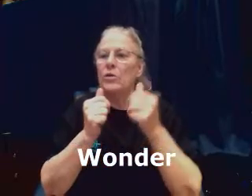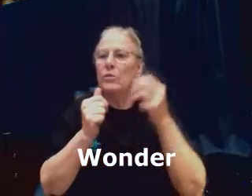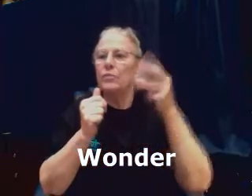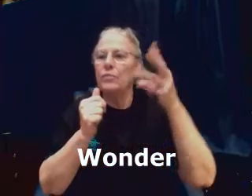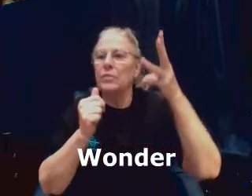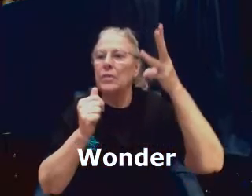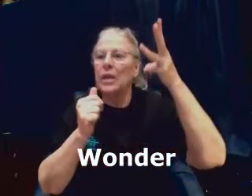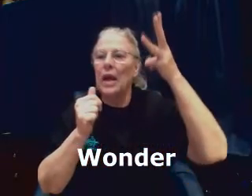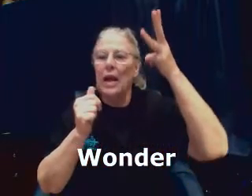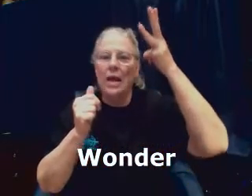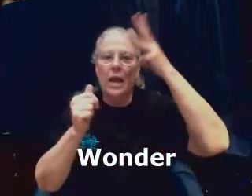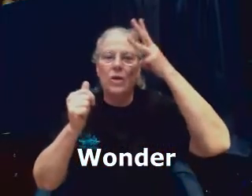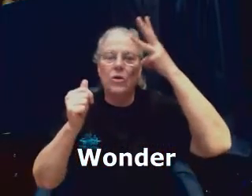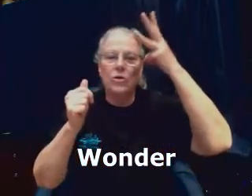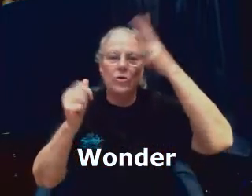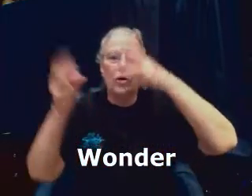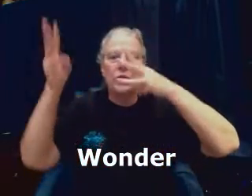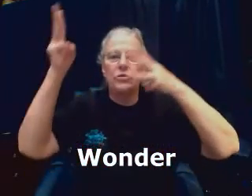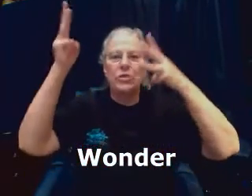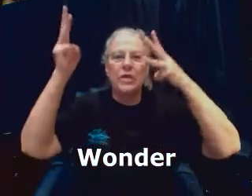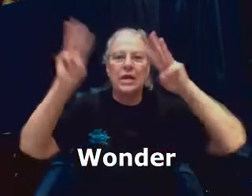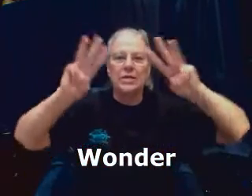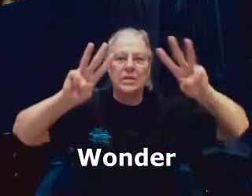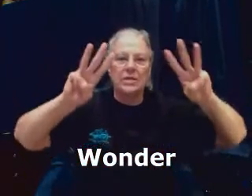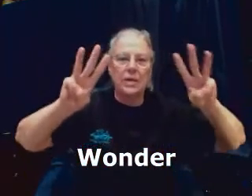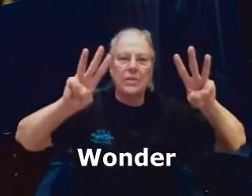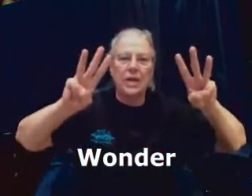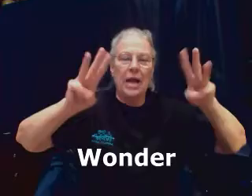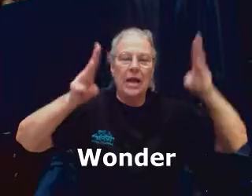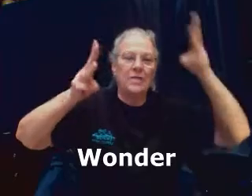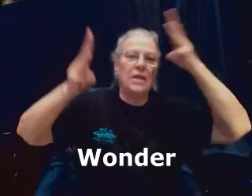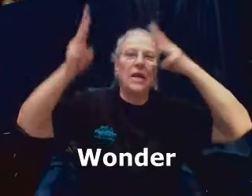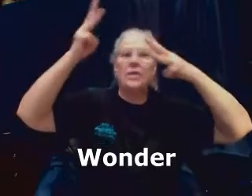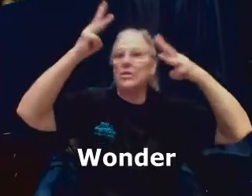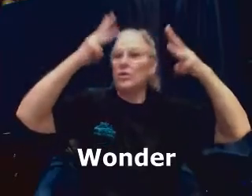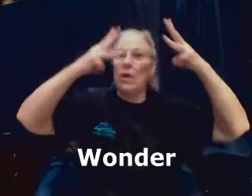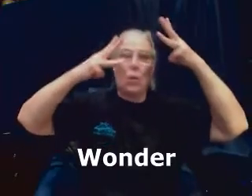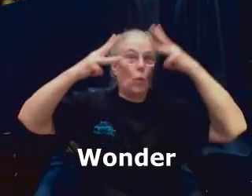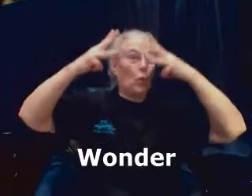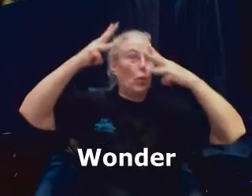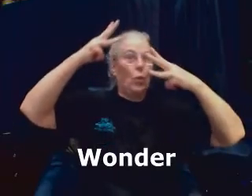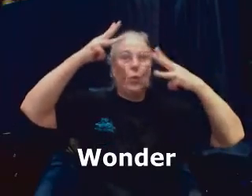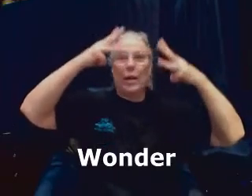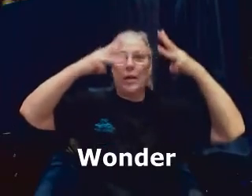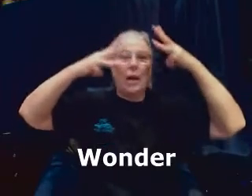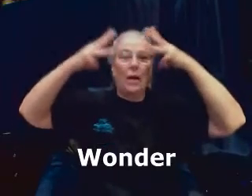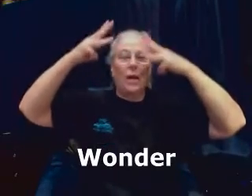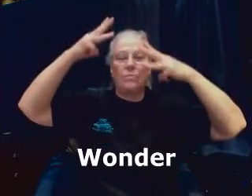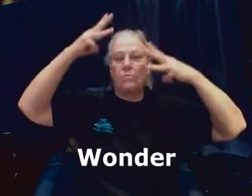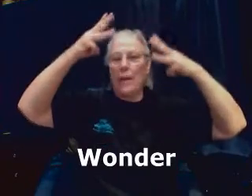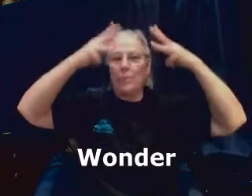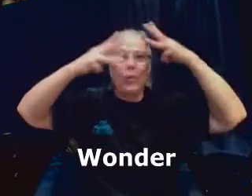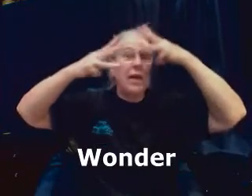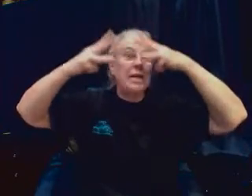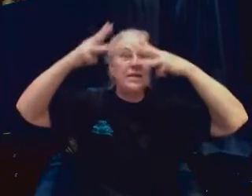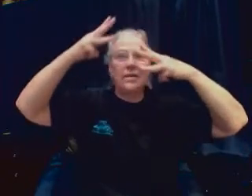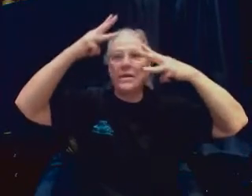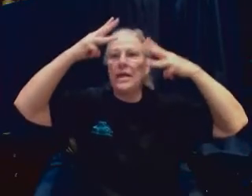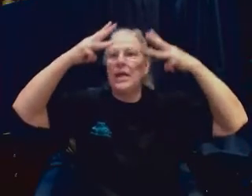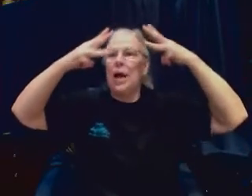Wonder, and you're going to just, it's the W hands, and it's just like, oh, my brain is thinking,